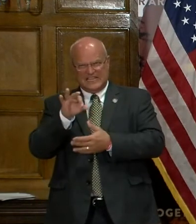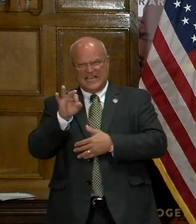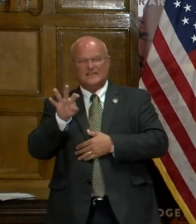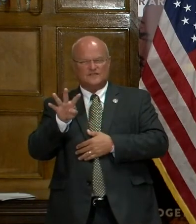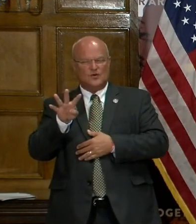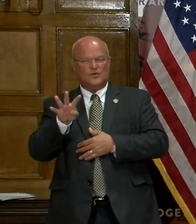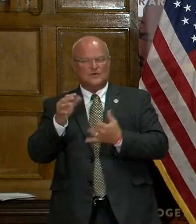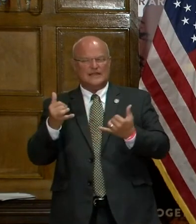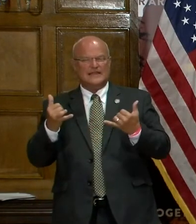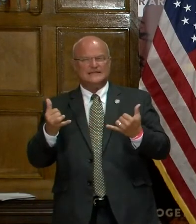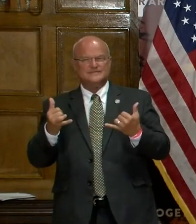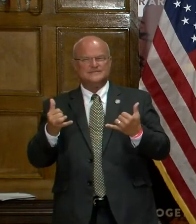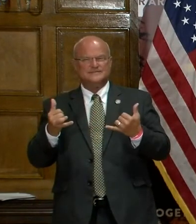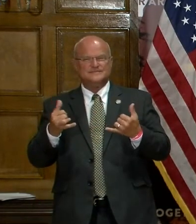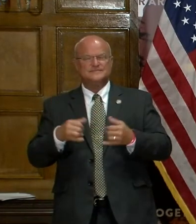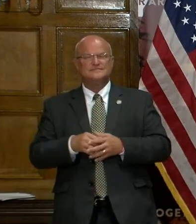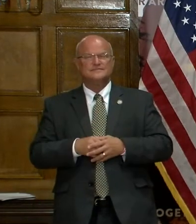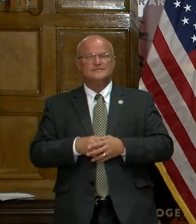2,094 specimens.